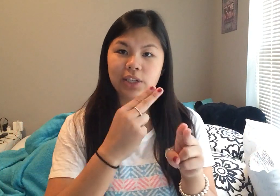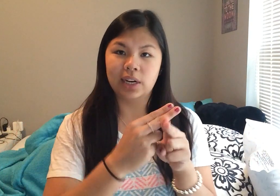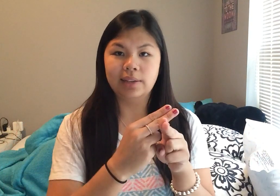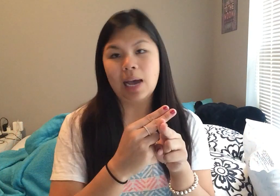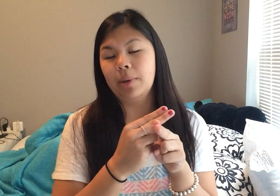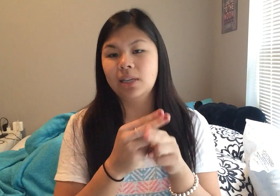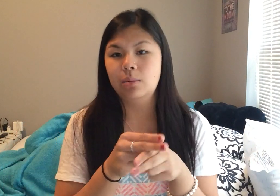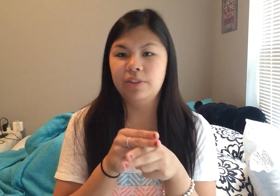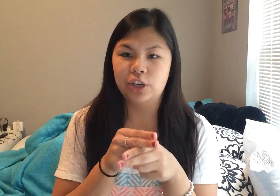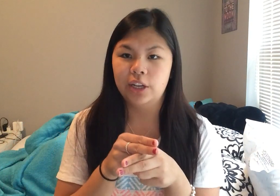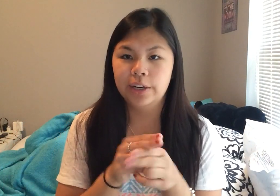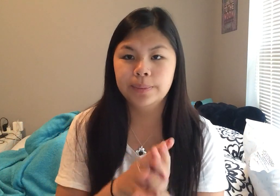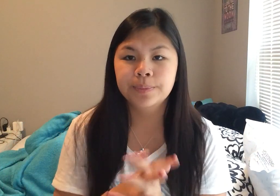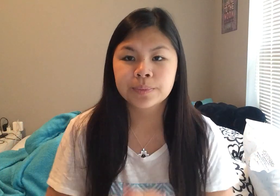kind of tap on top of each other.